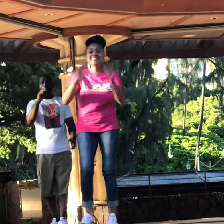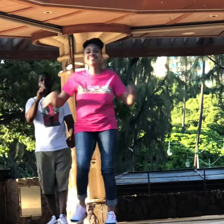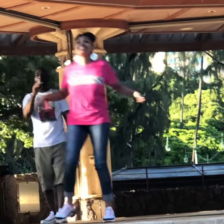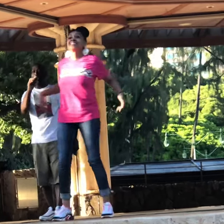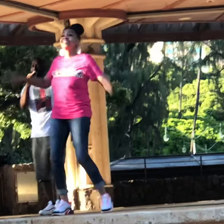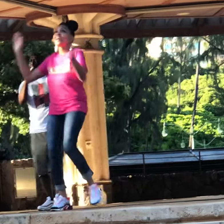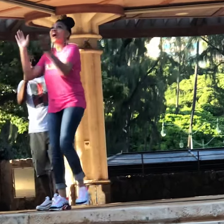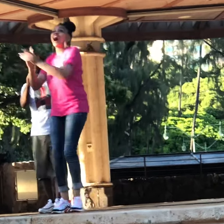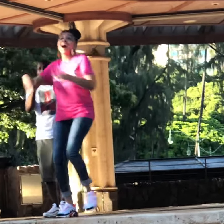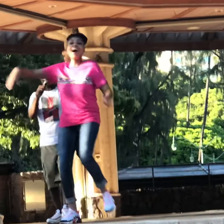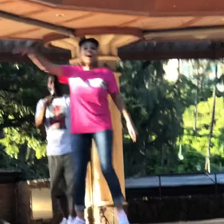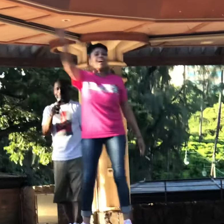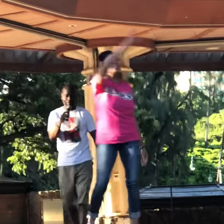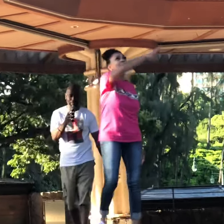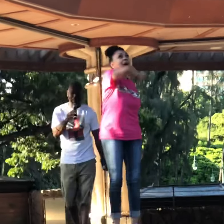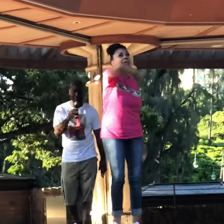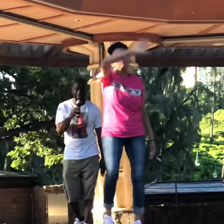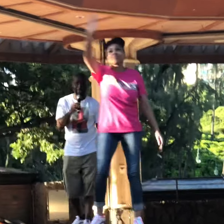Oh, your